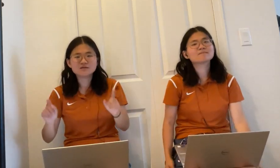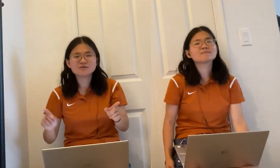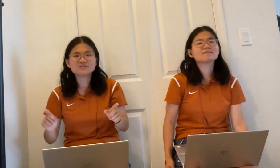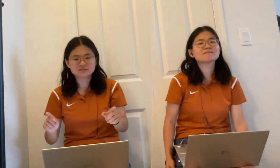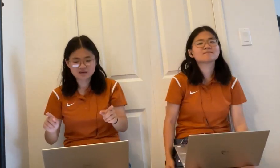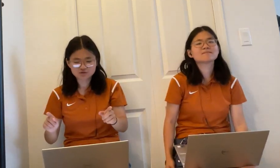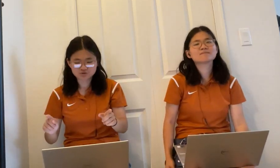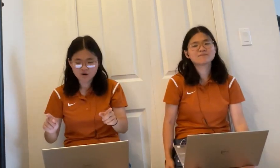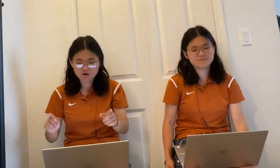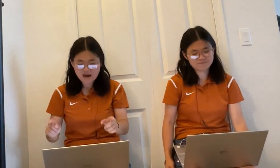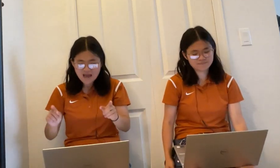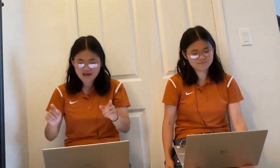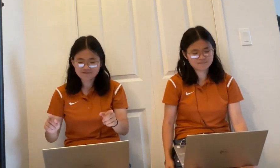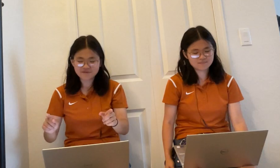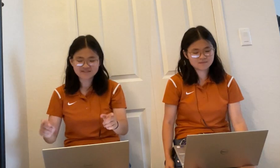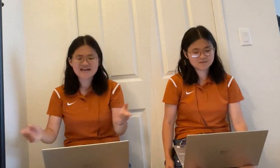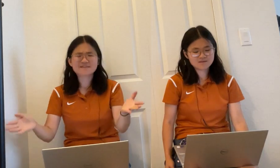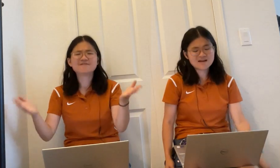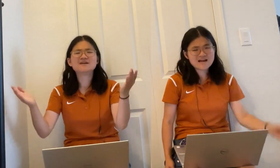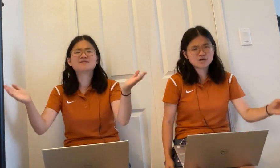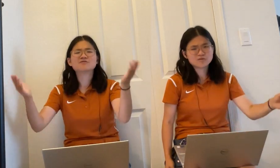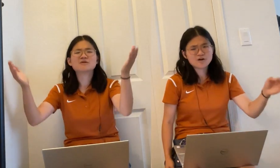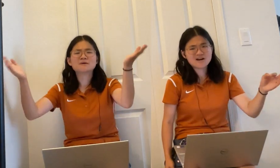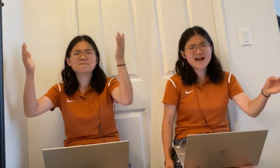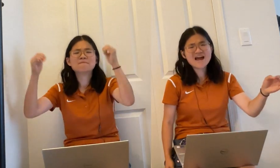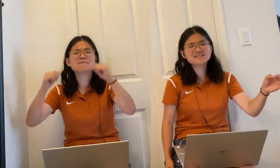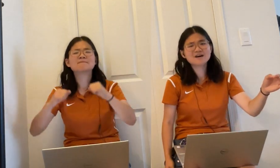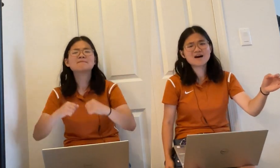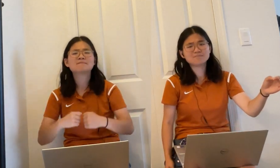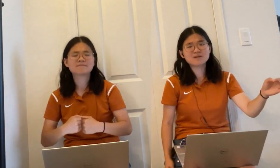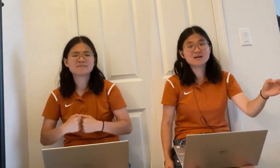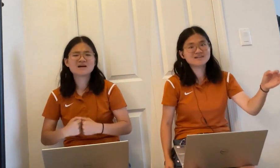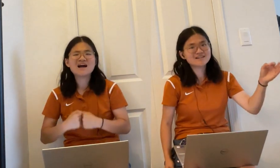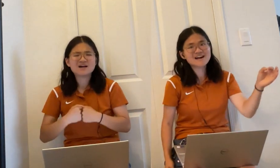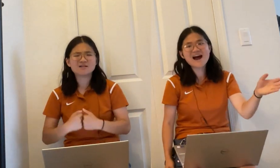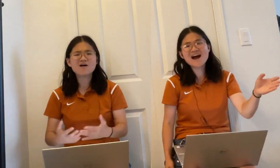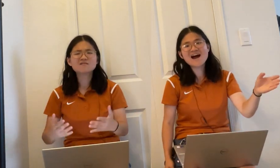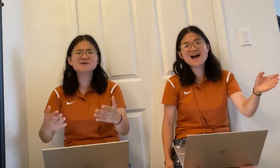you're losing control. And if you got the feeling, throw your hands up in the air. Love me.